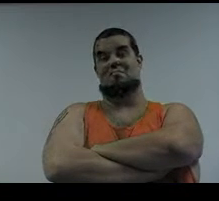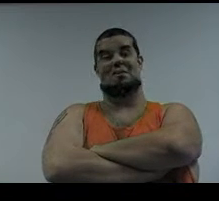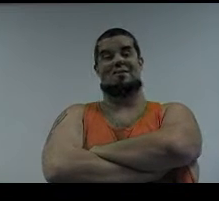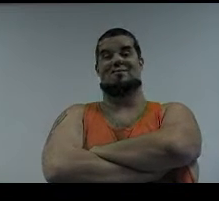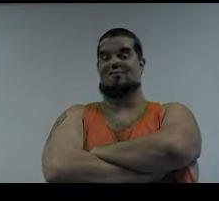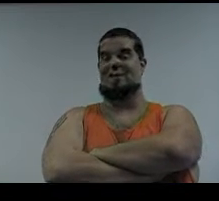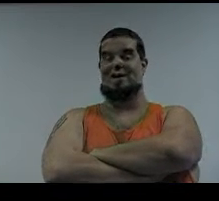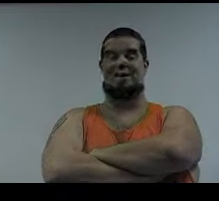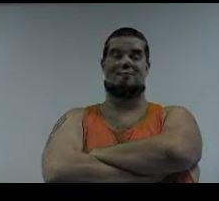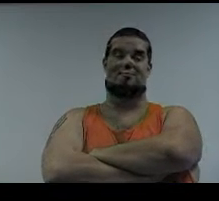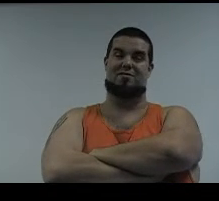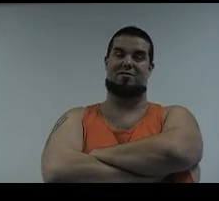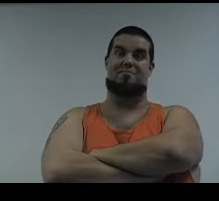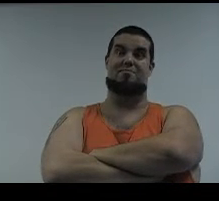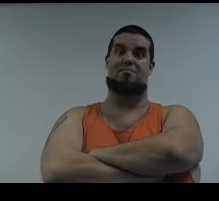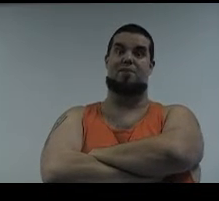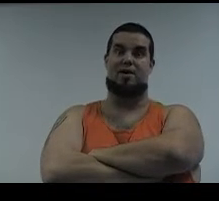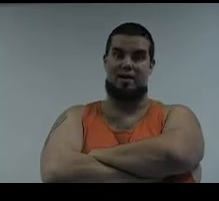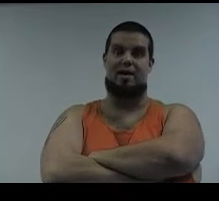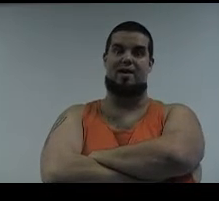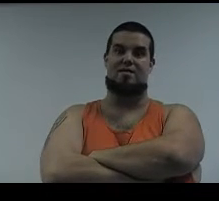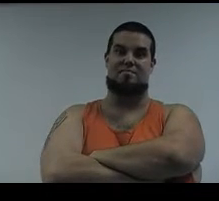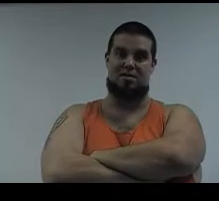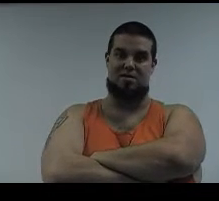Somebody's going to wind up with the big ass blood.